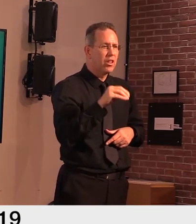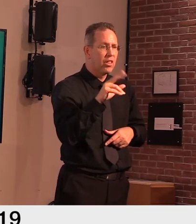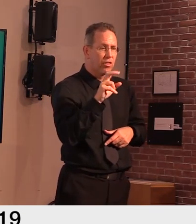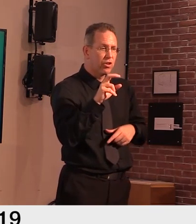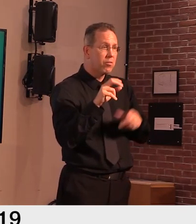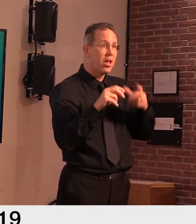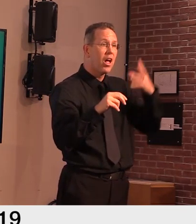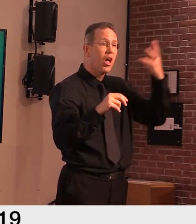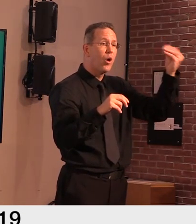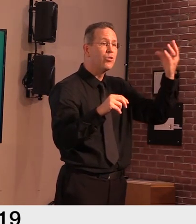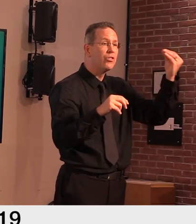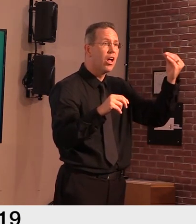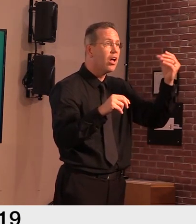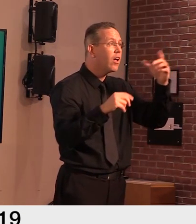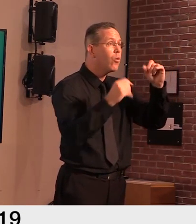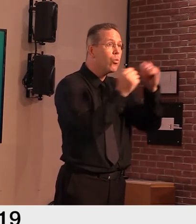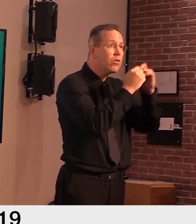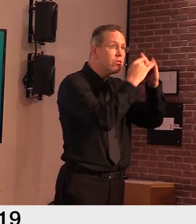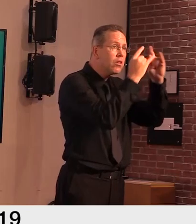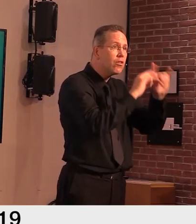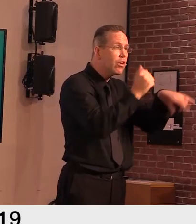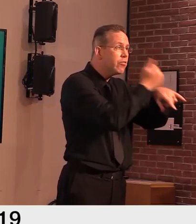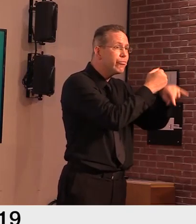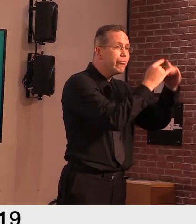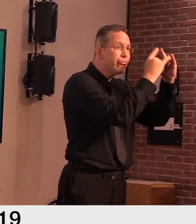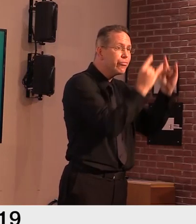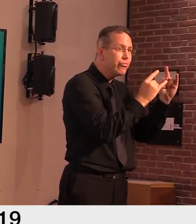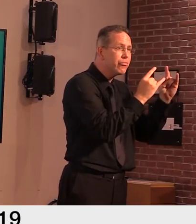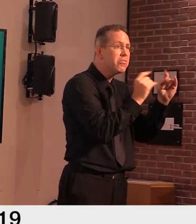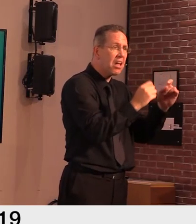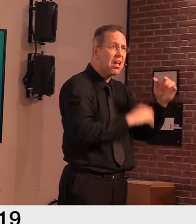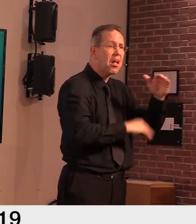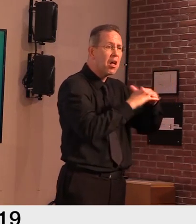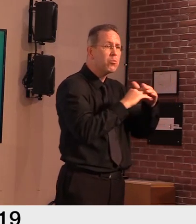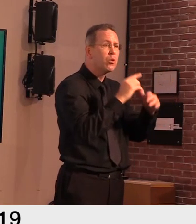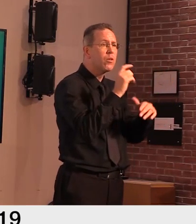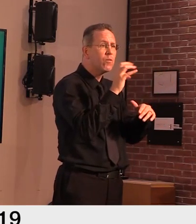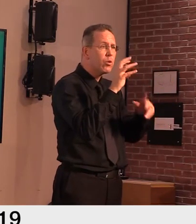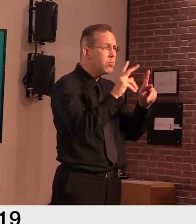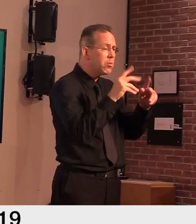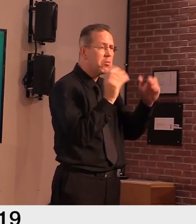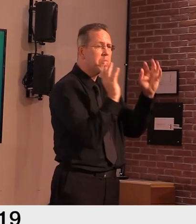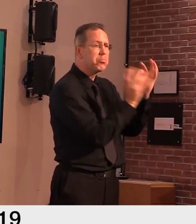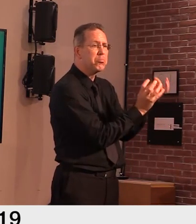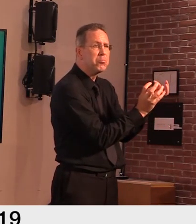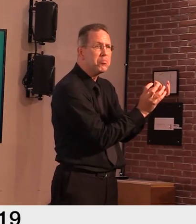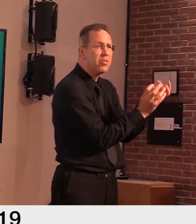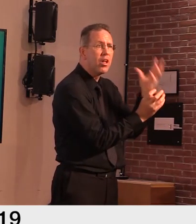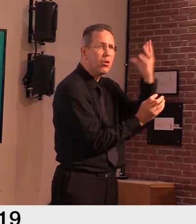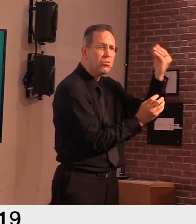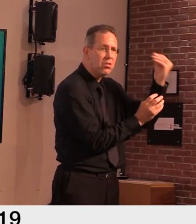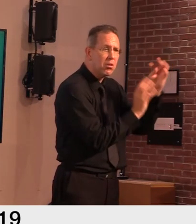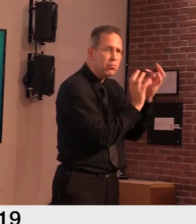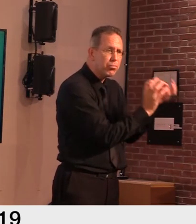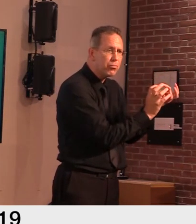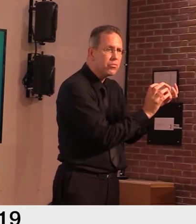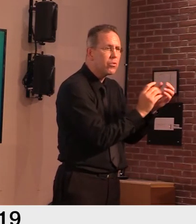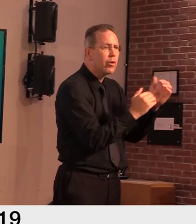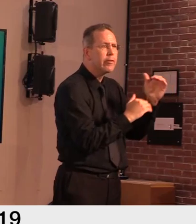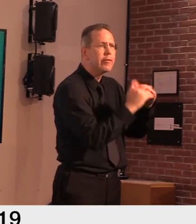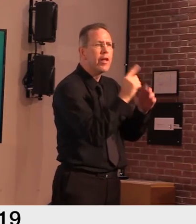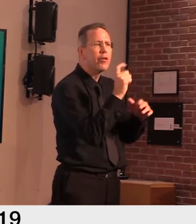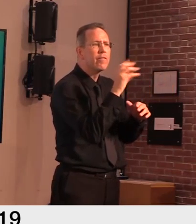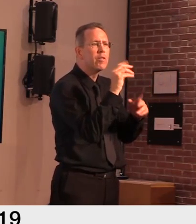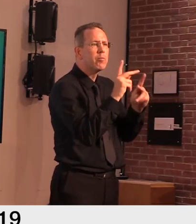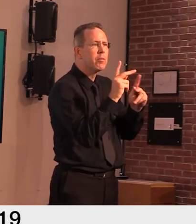if you normally feel like you comfortably seat or put 300 people in there, you should be at 100, well, it's inside, sorry, you should